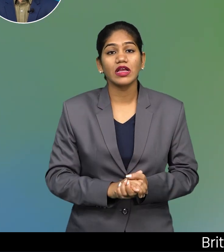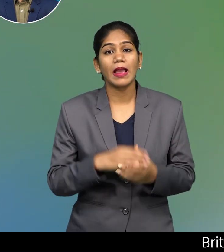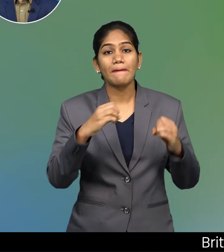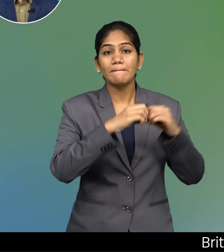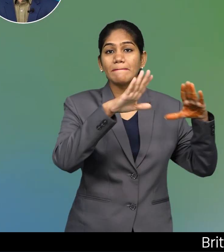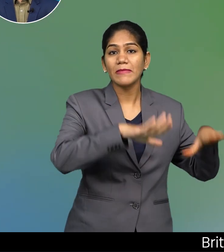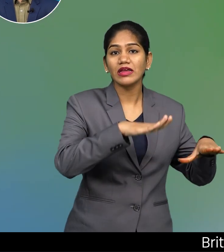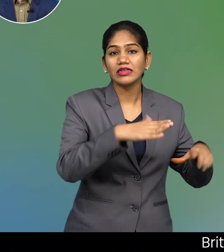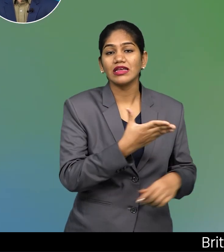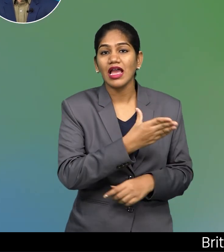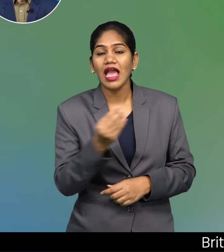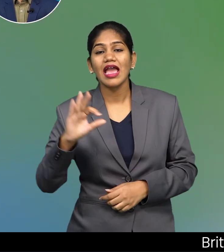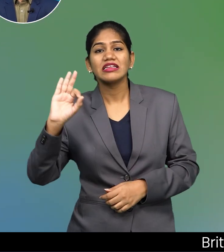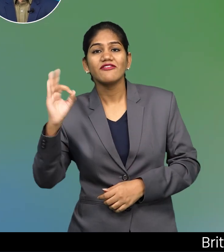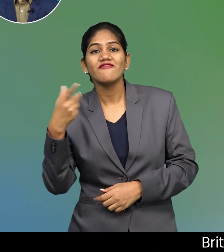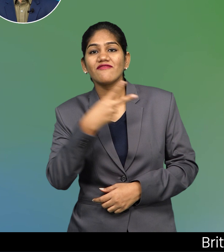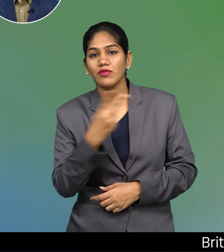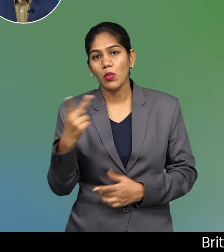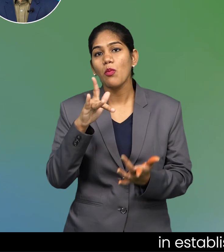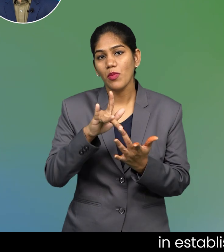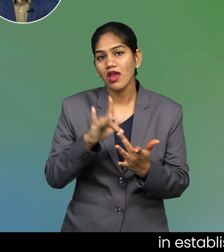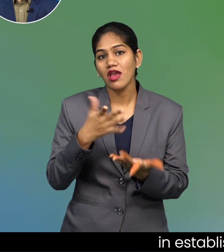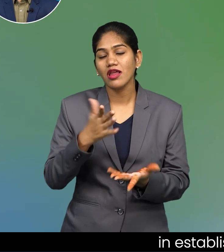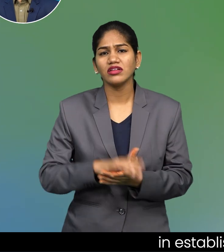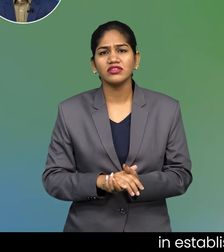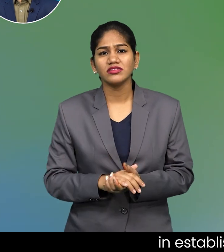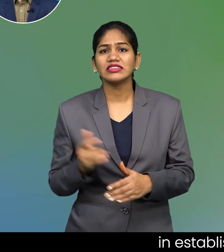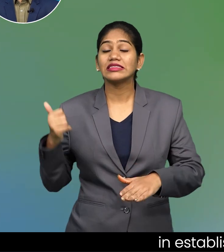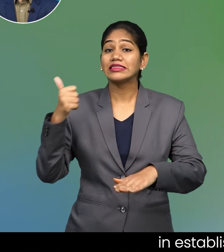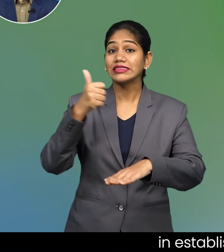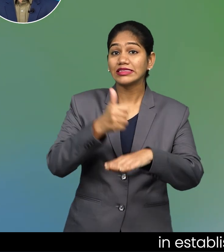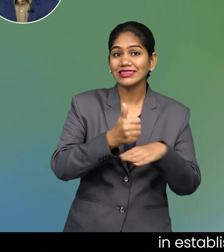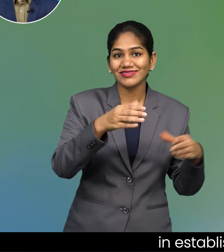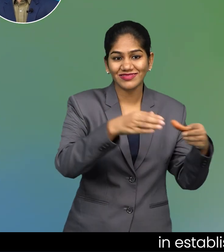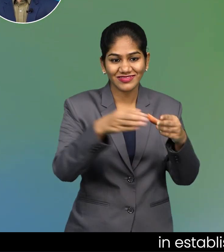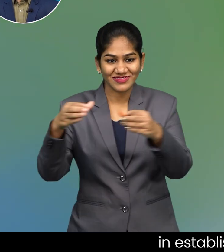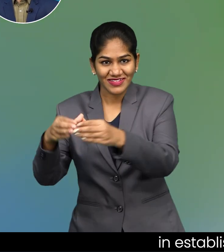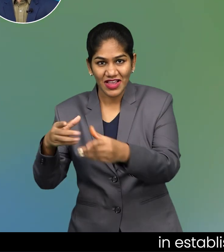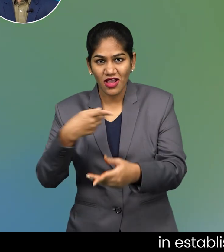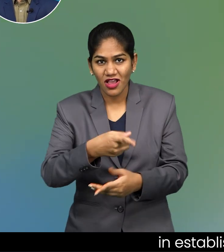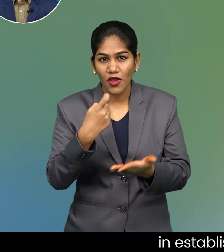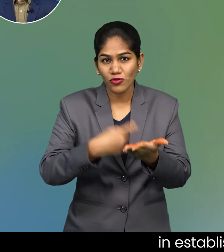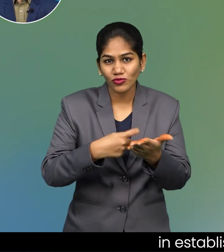Britain and France in establishing colonial empire.